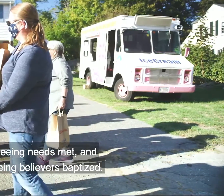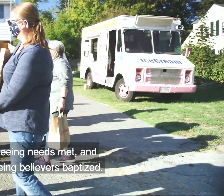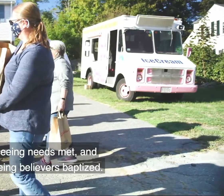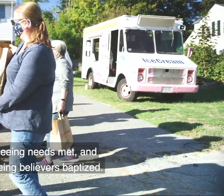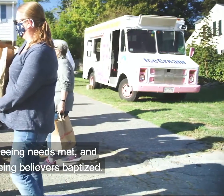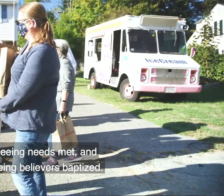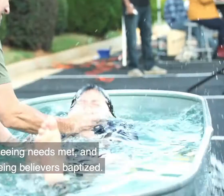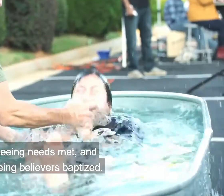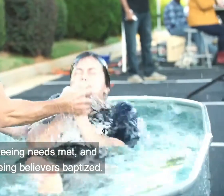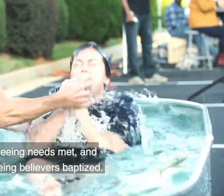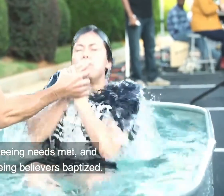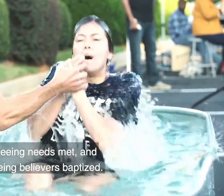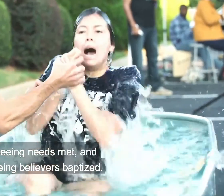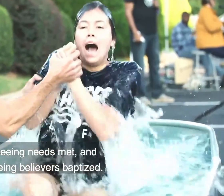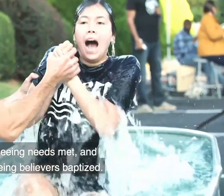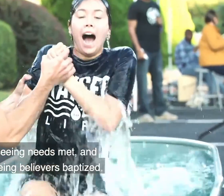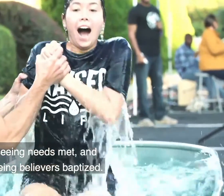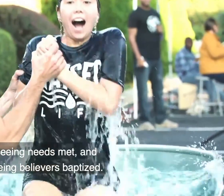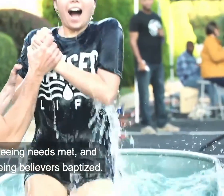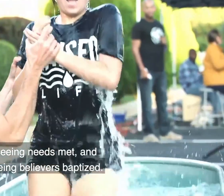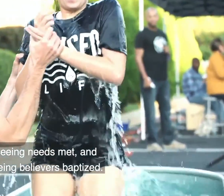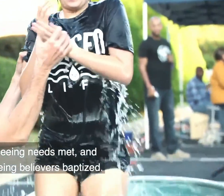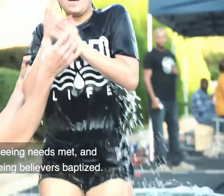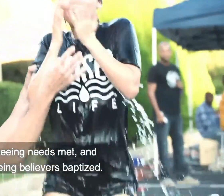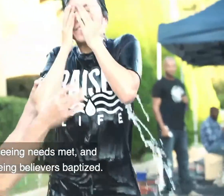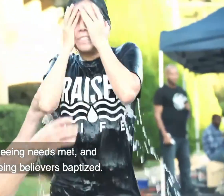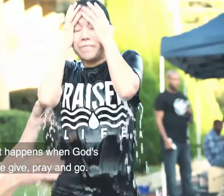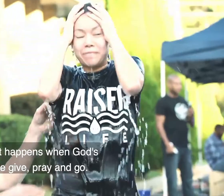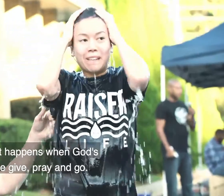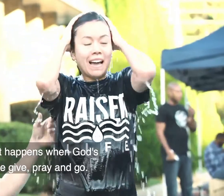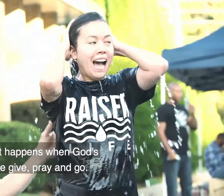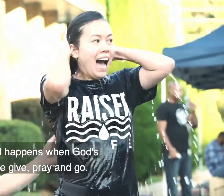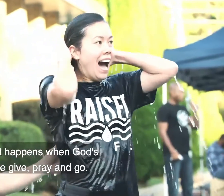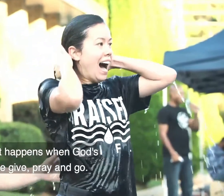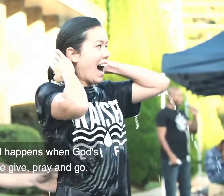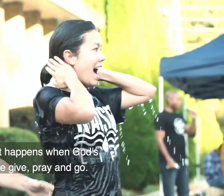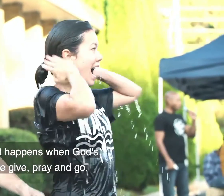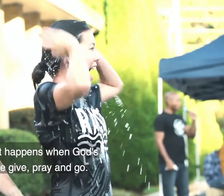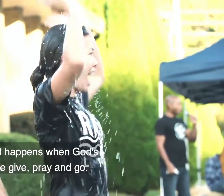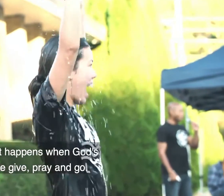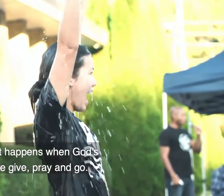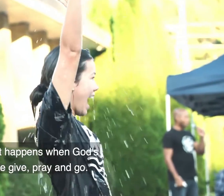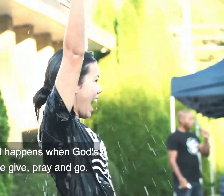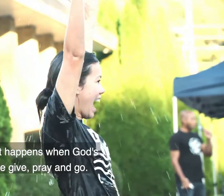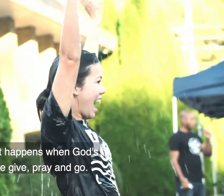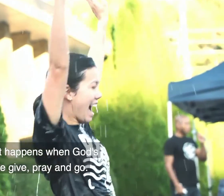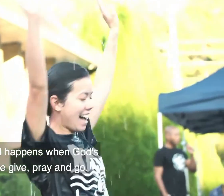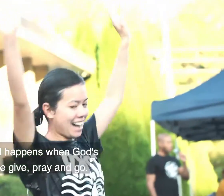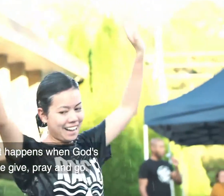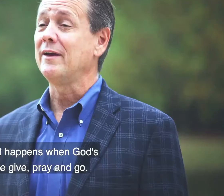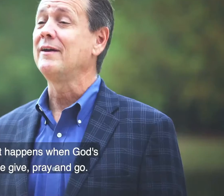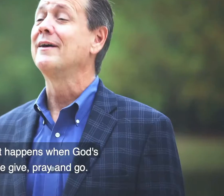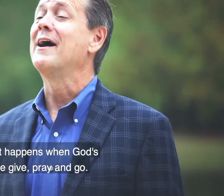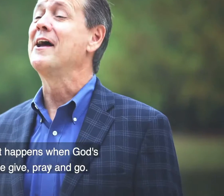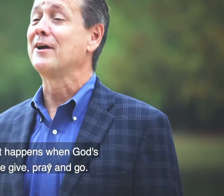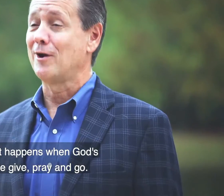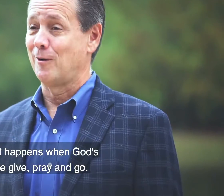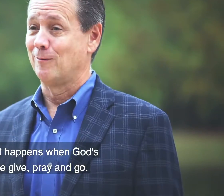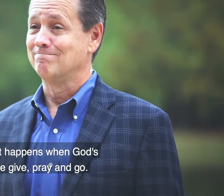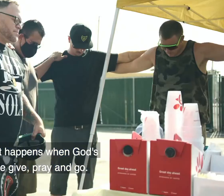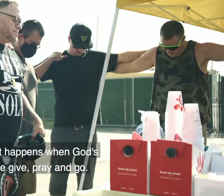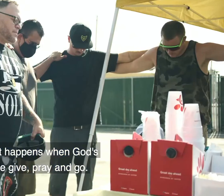needs met, and we're seeing believers baptized. It's what happens when God's people give, pray, and